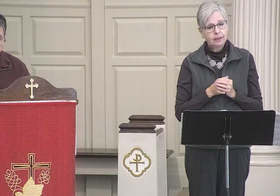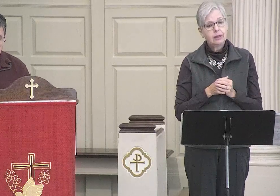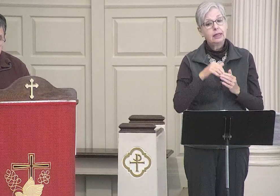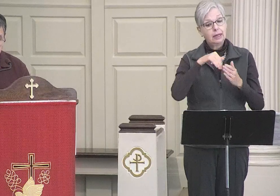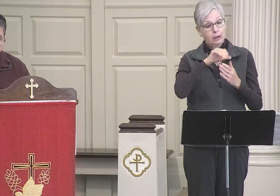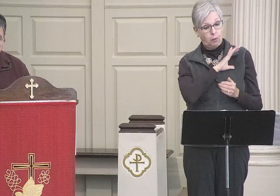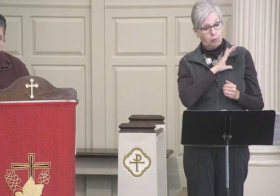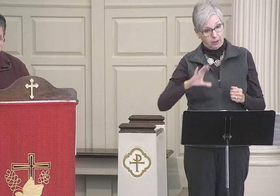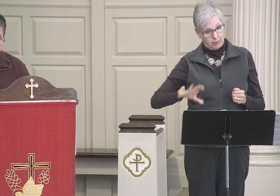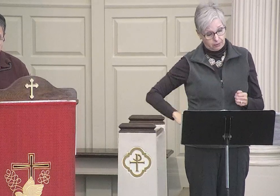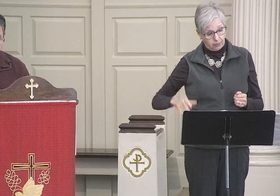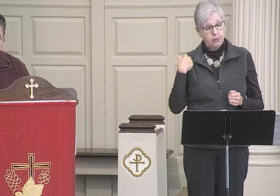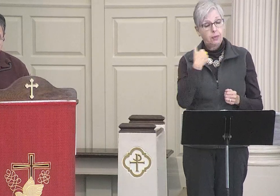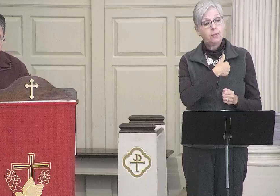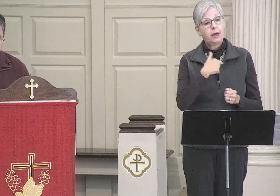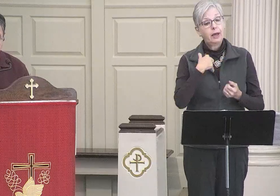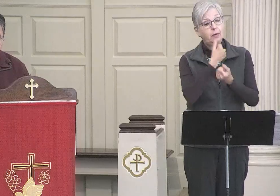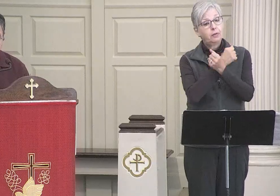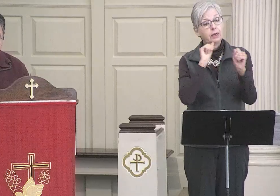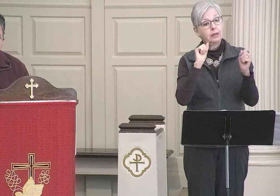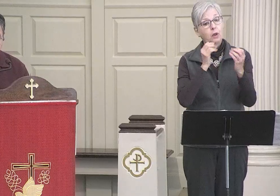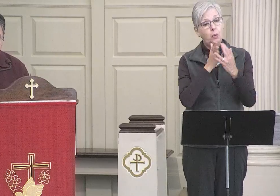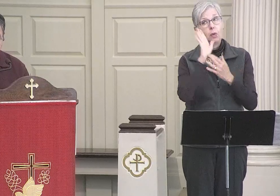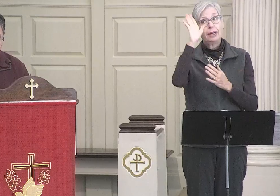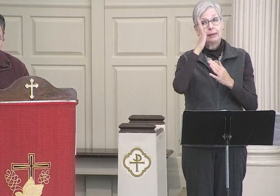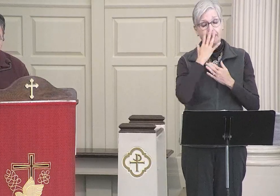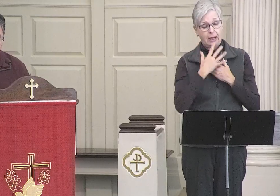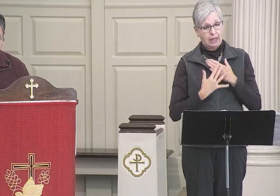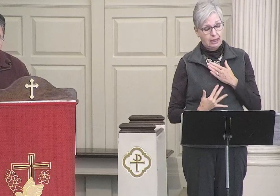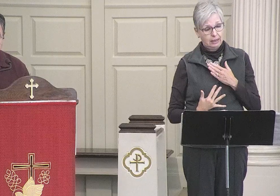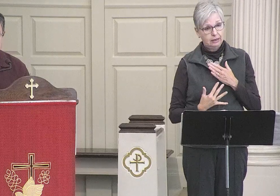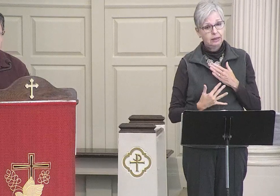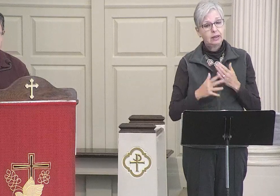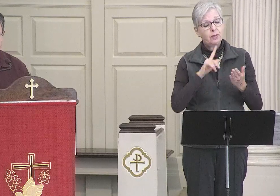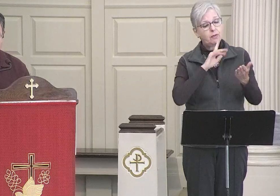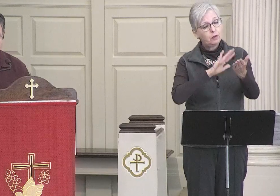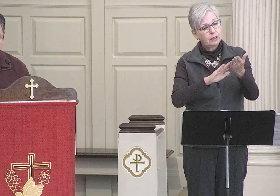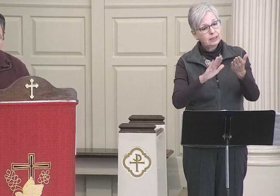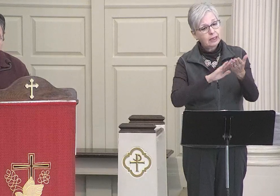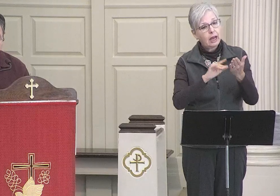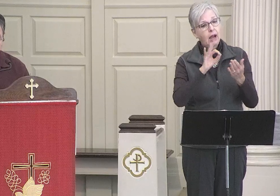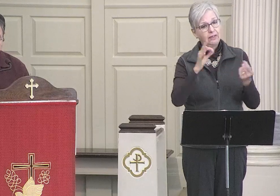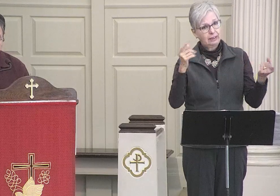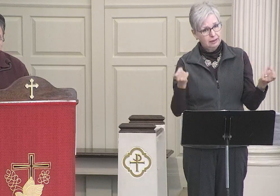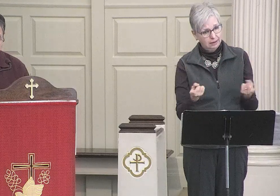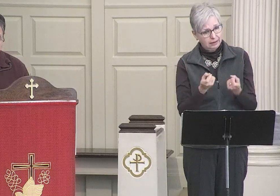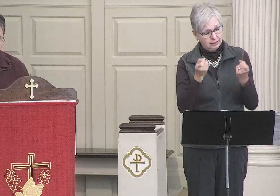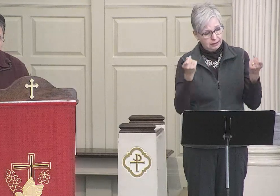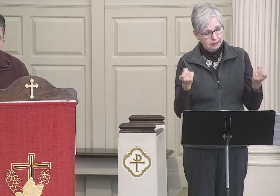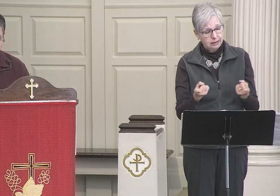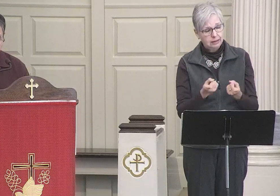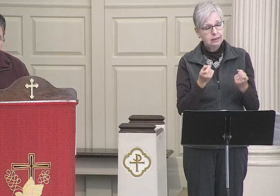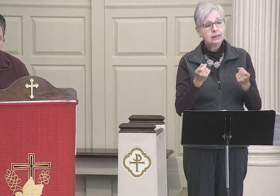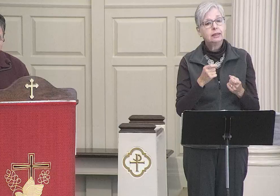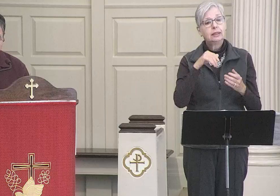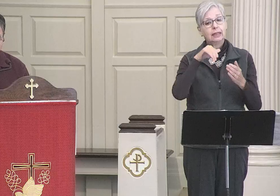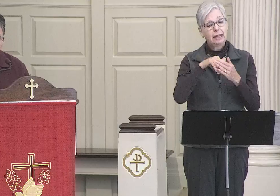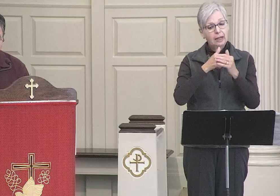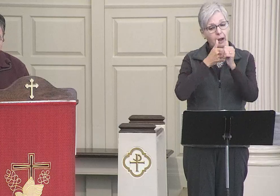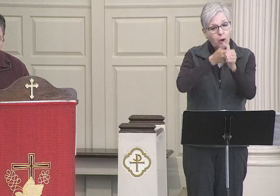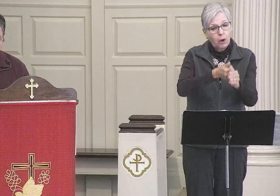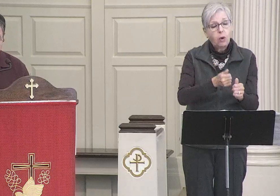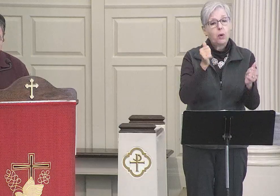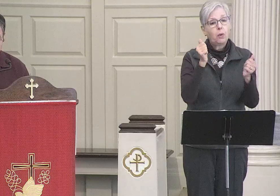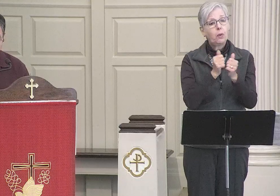In Christ we have redemption by his blood, forgiveness of transgressions, in accord with